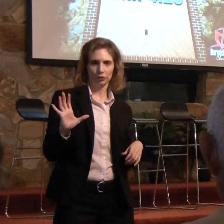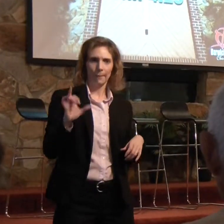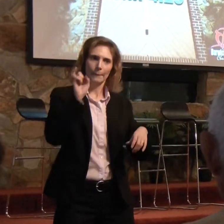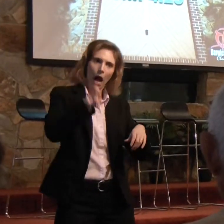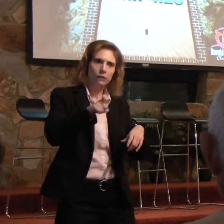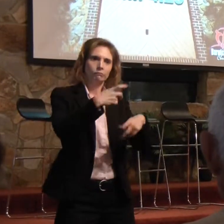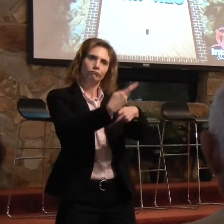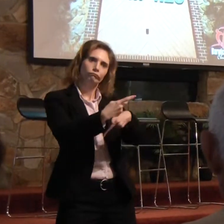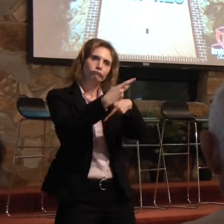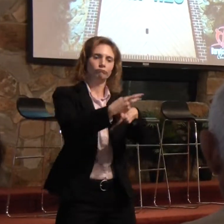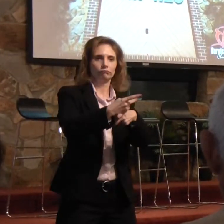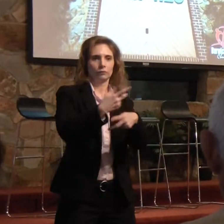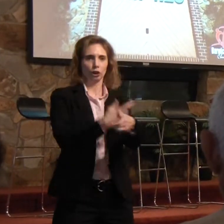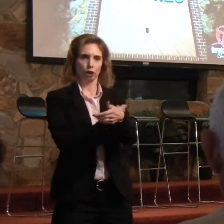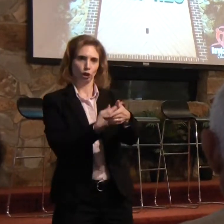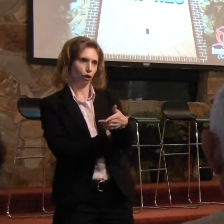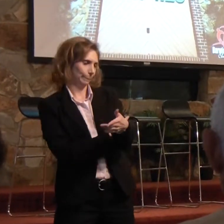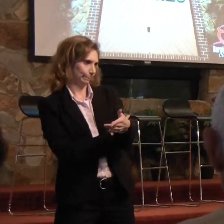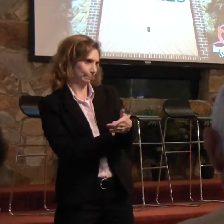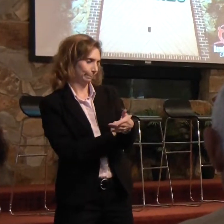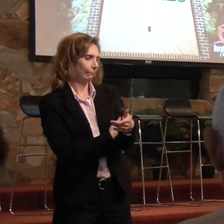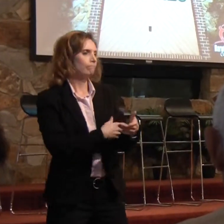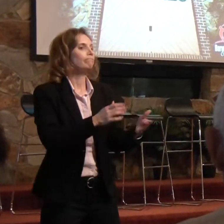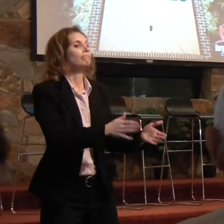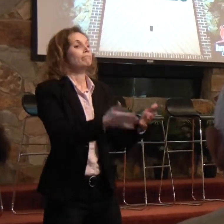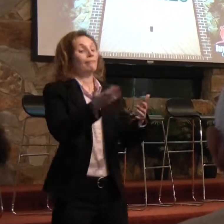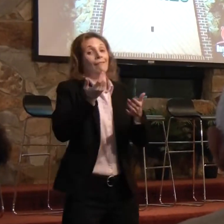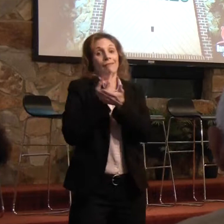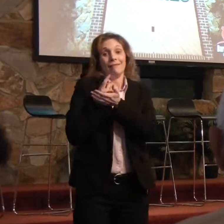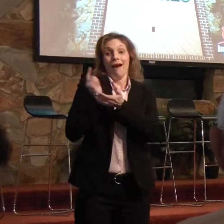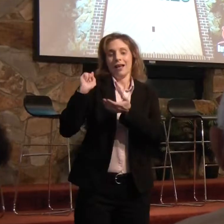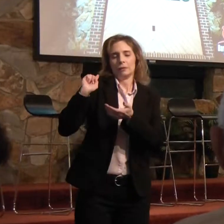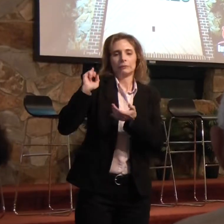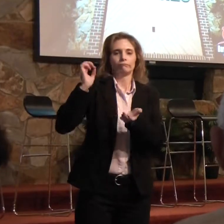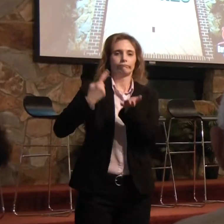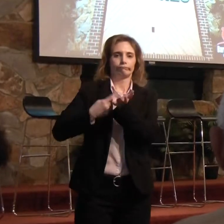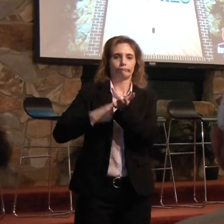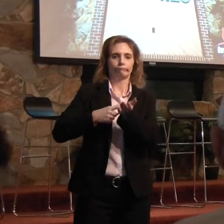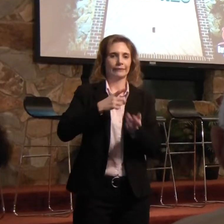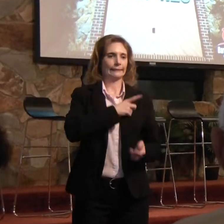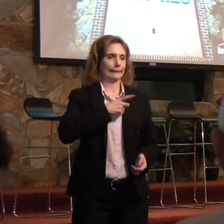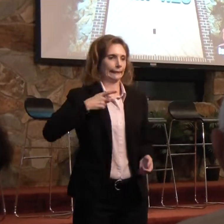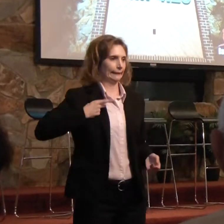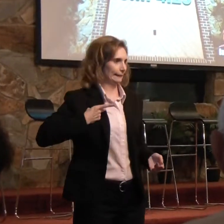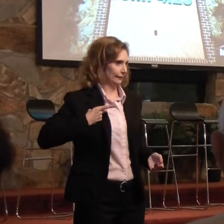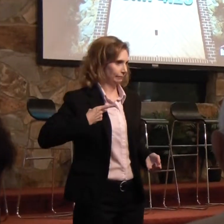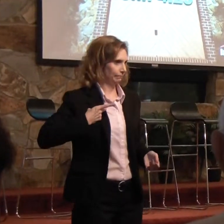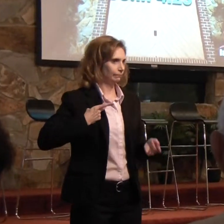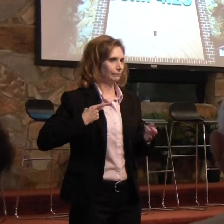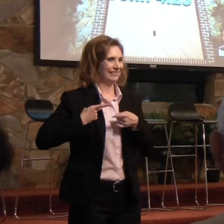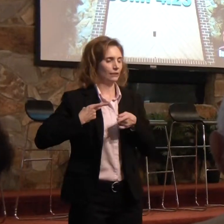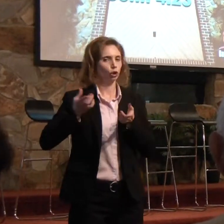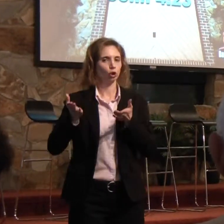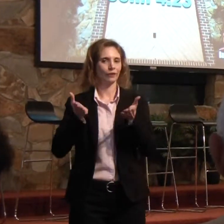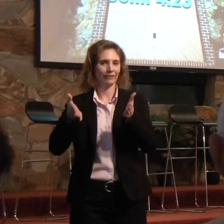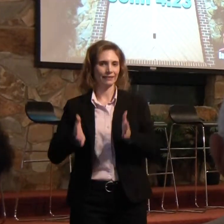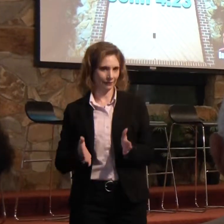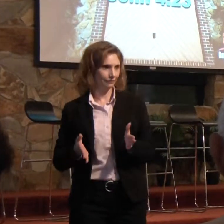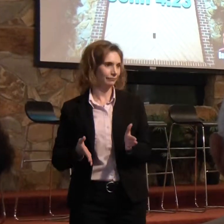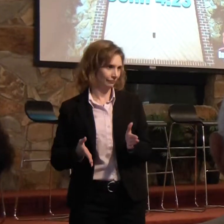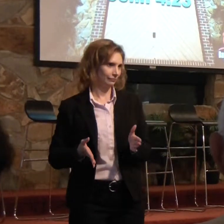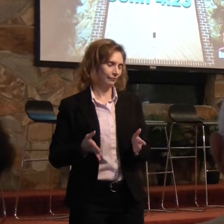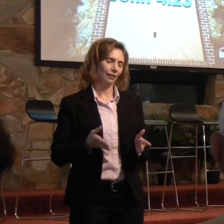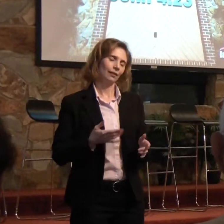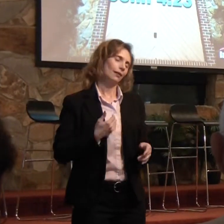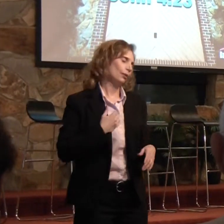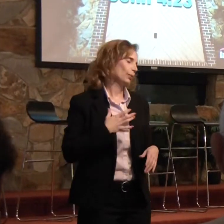sheep. And then last Sunday we talked about the deacon. The servant of the church. And we have